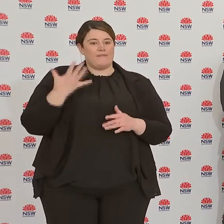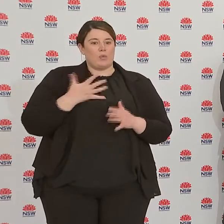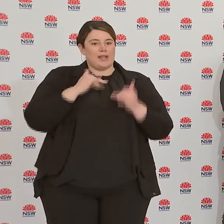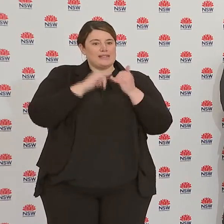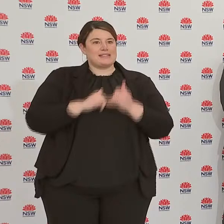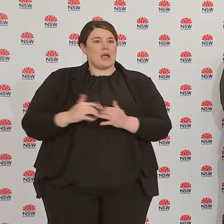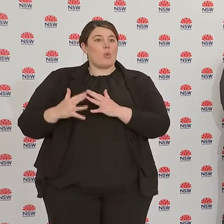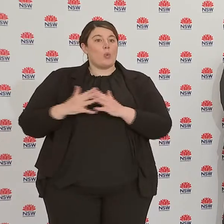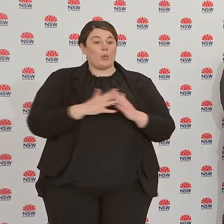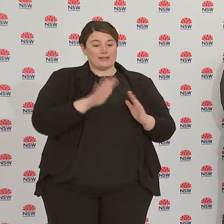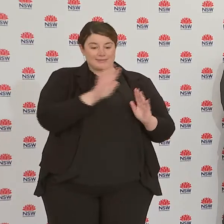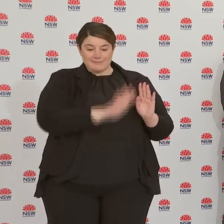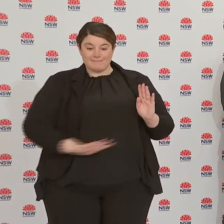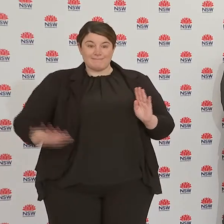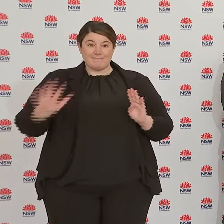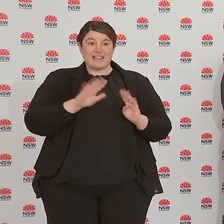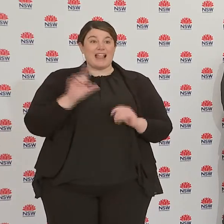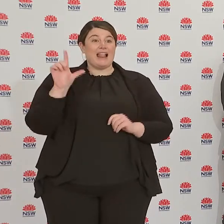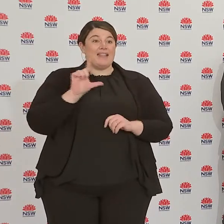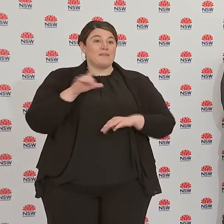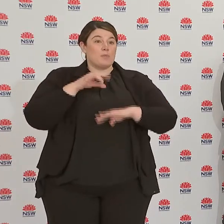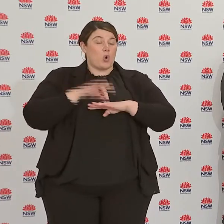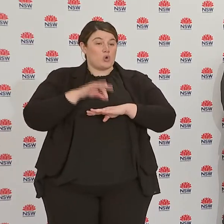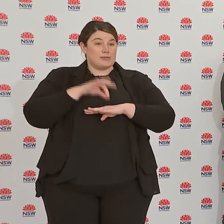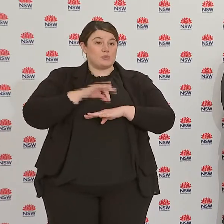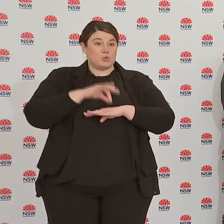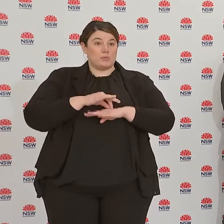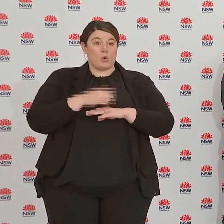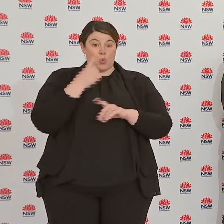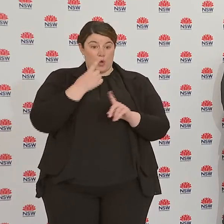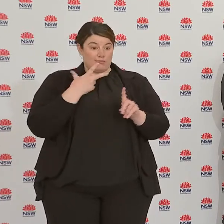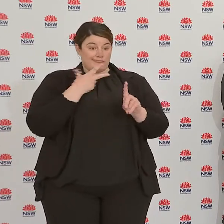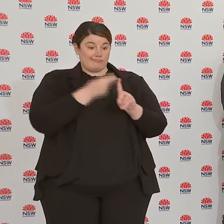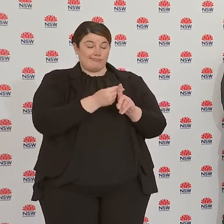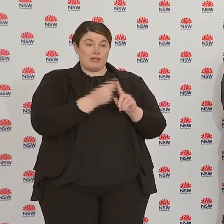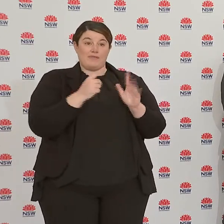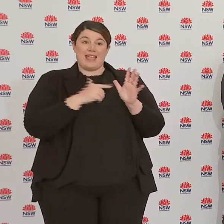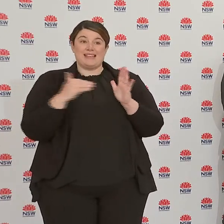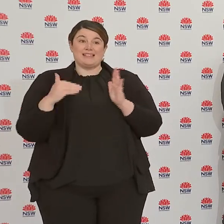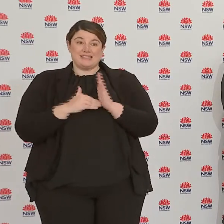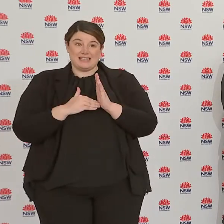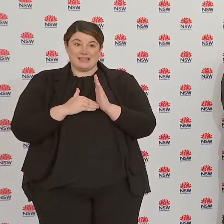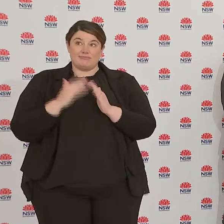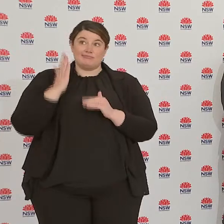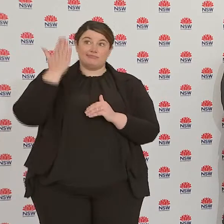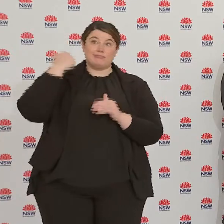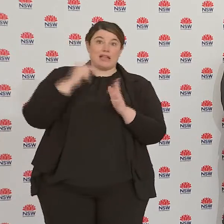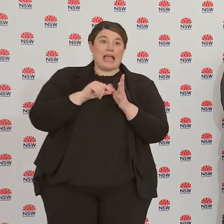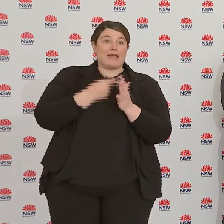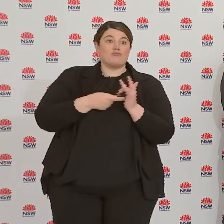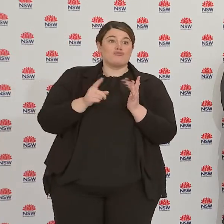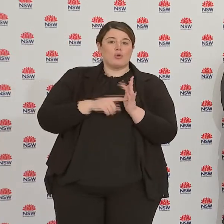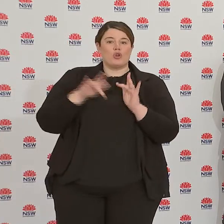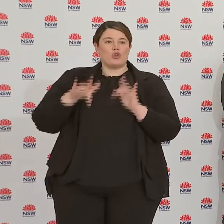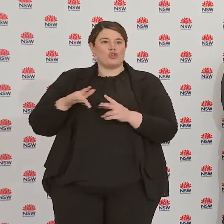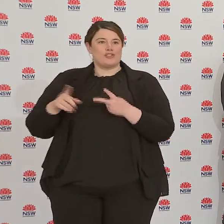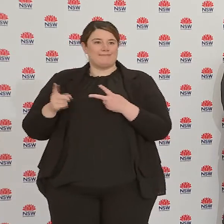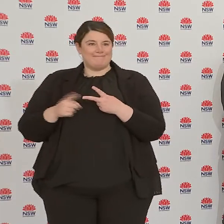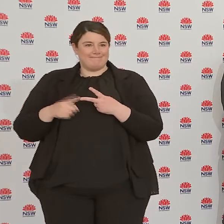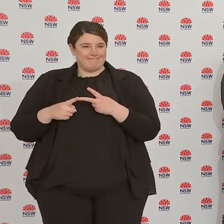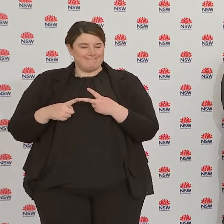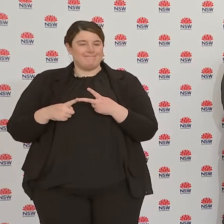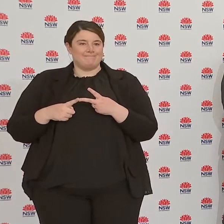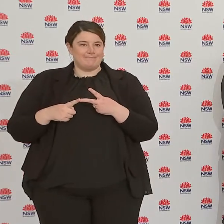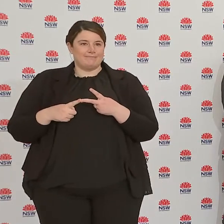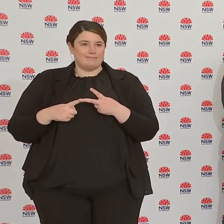Liverpool Hospital. He had received 1 dose of the AstraZeneca vaccine in April, and